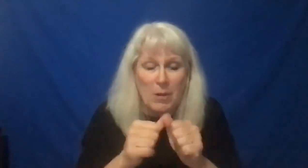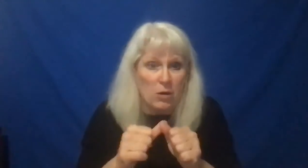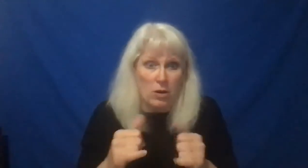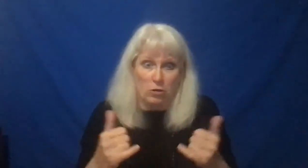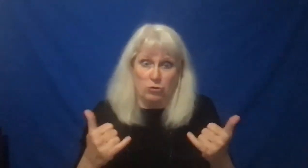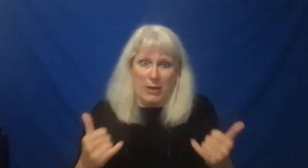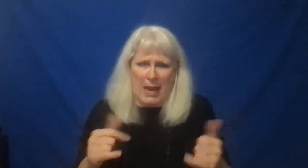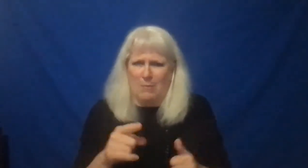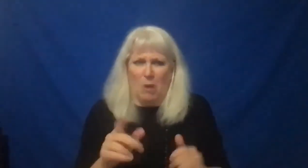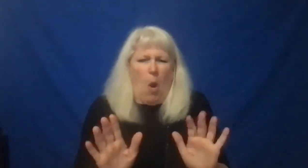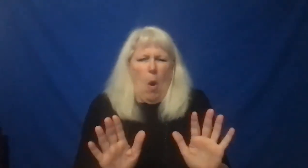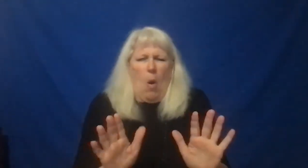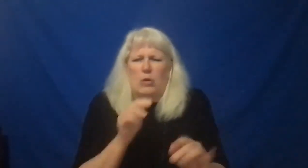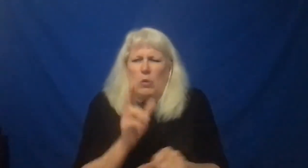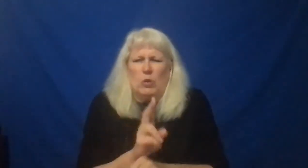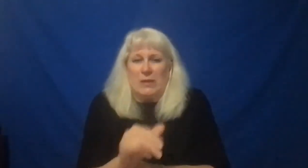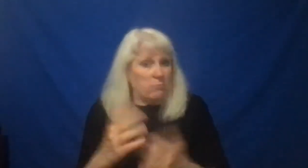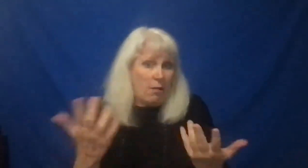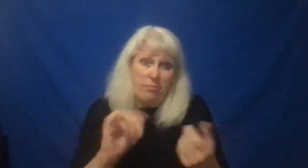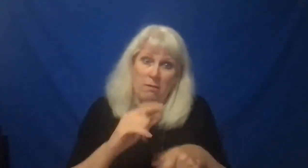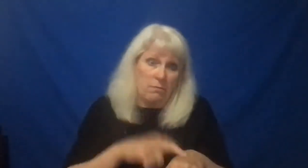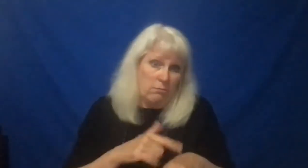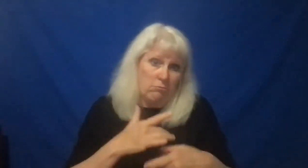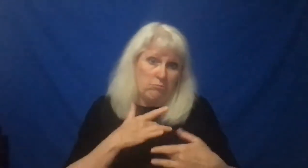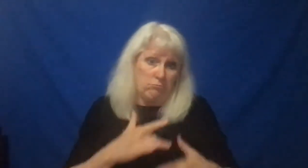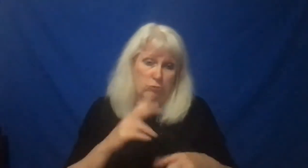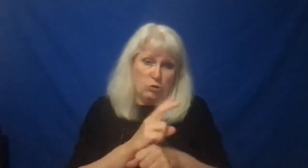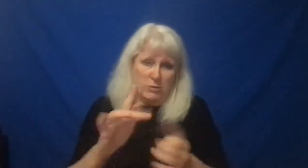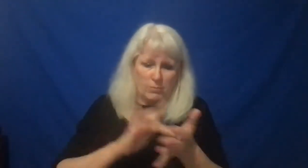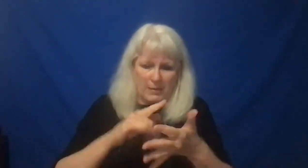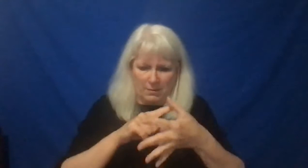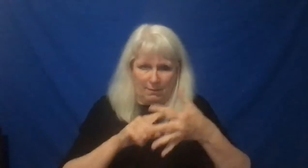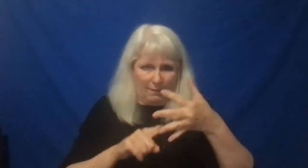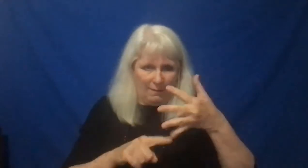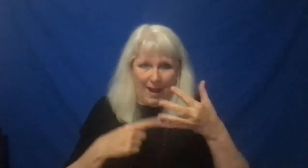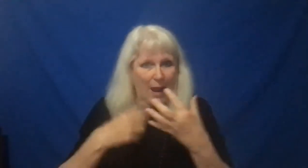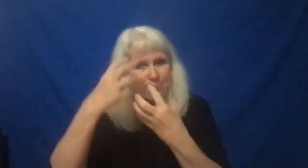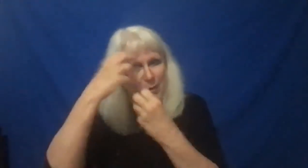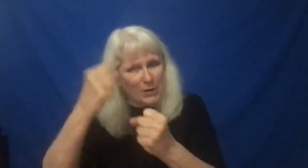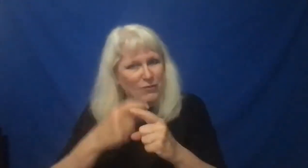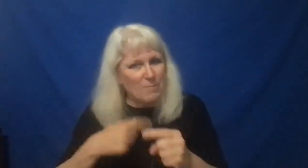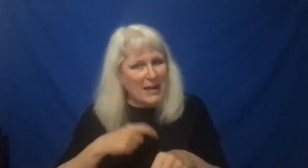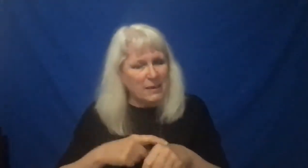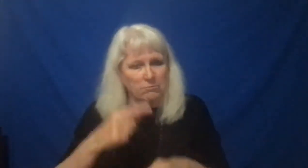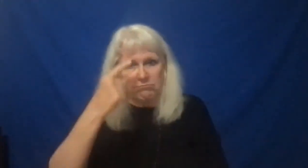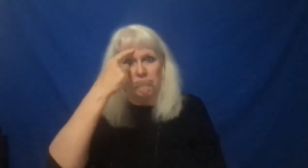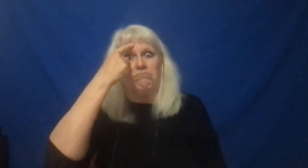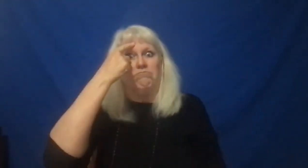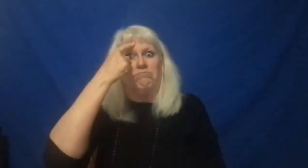today. But I always somehow, mainly because my religious congregation